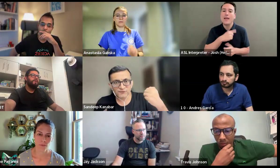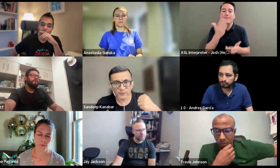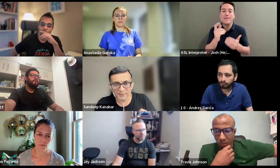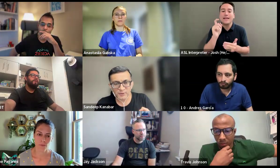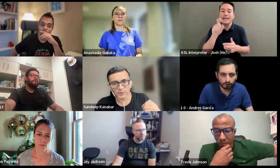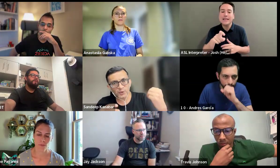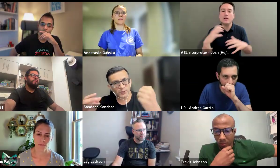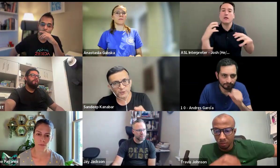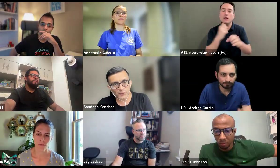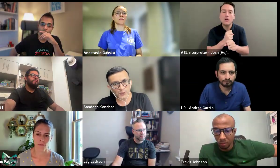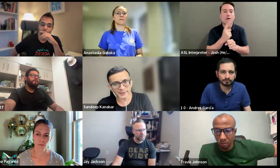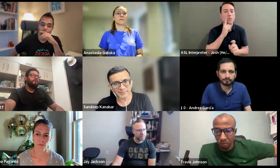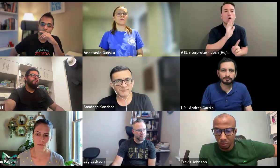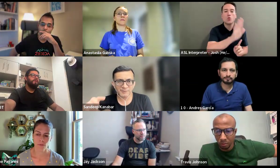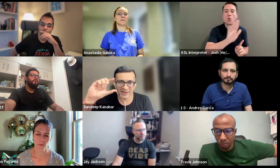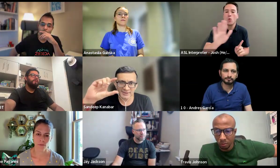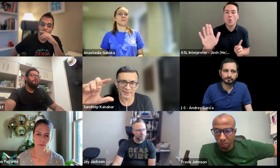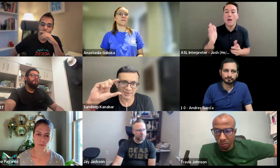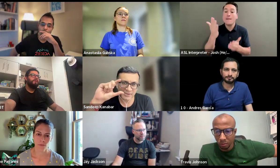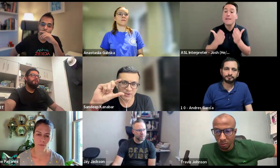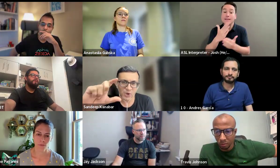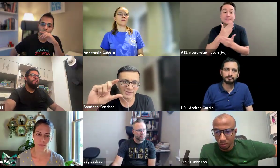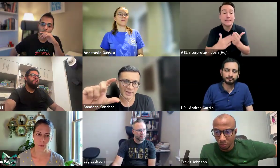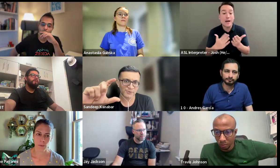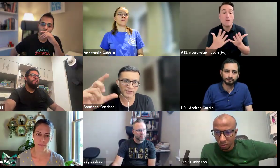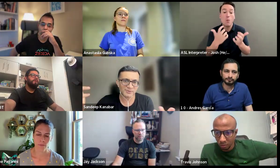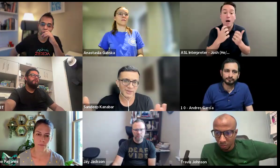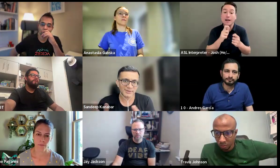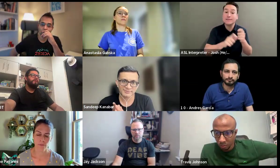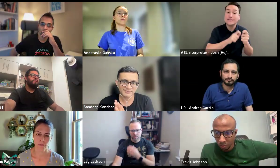for people who don't want to go deep, we present them just a short snapshot at once.